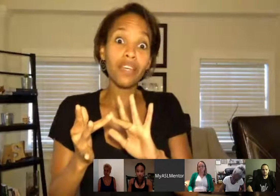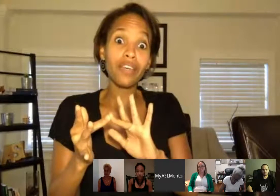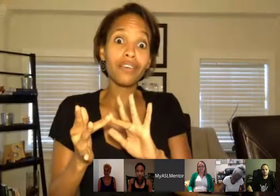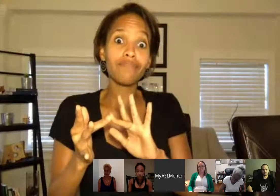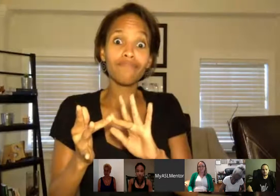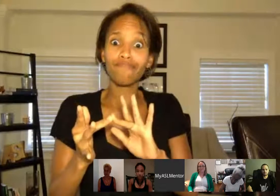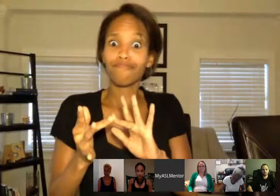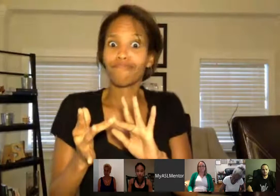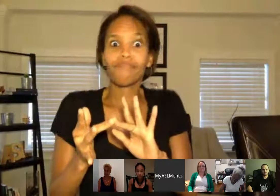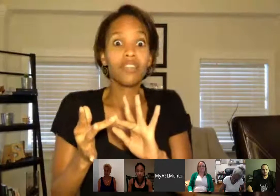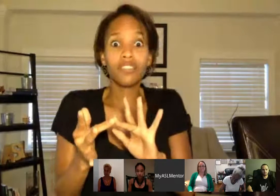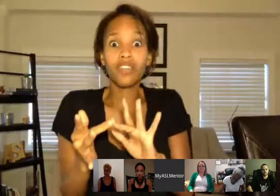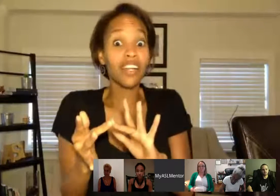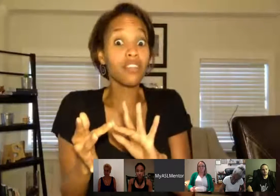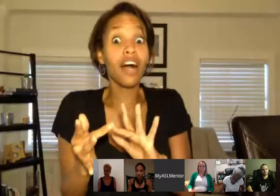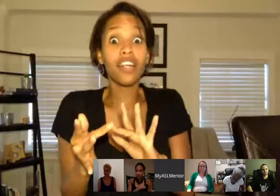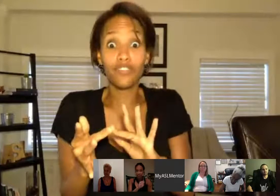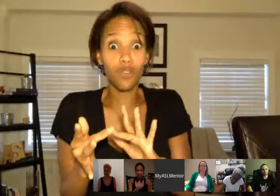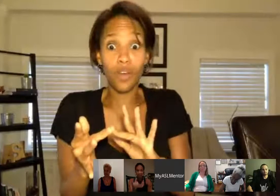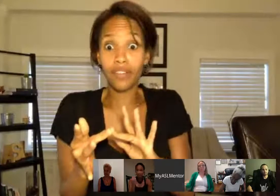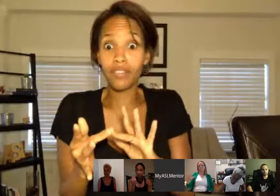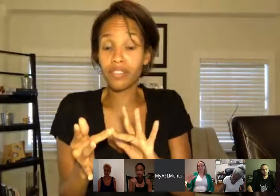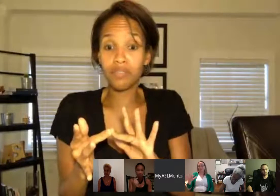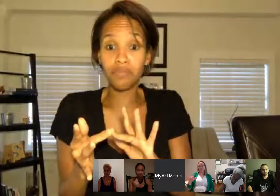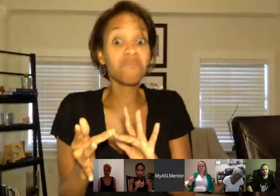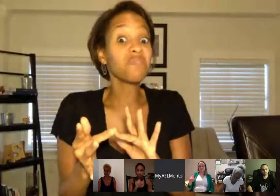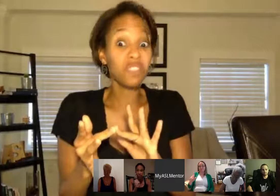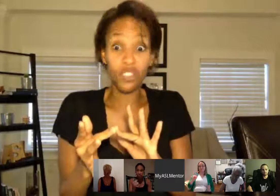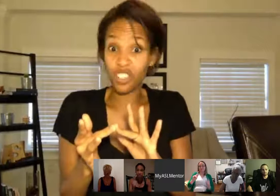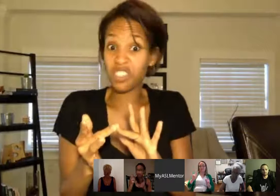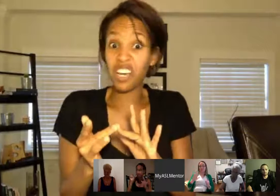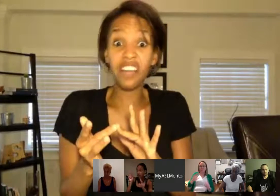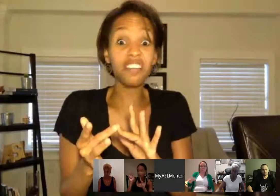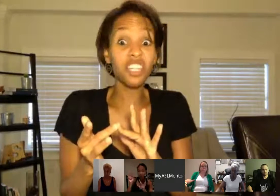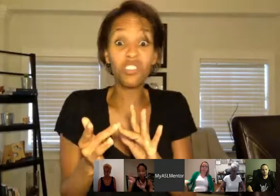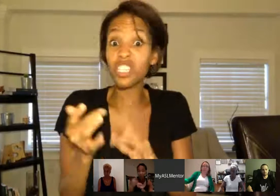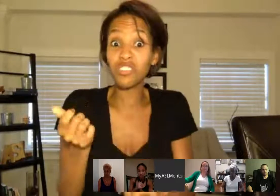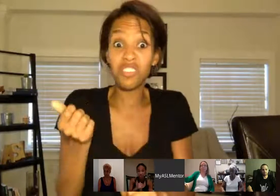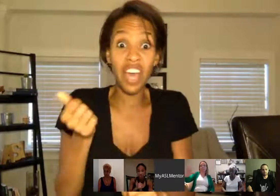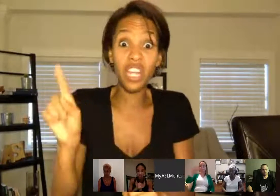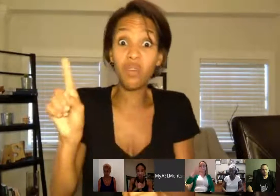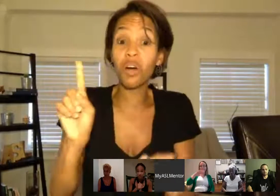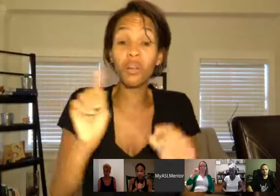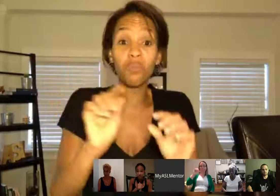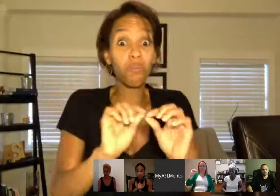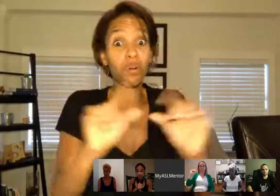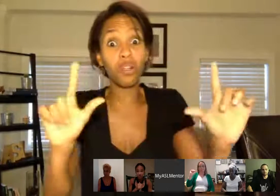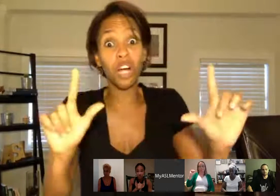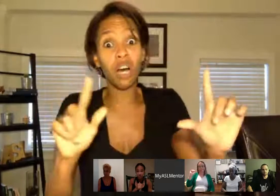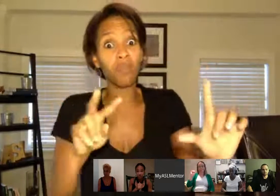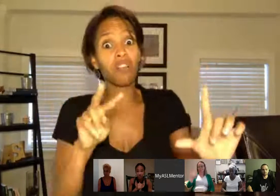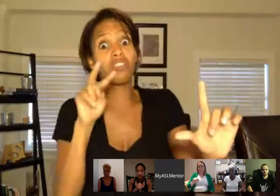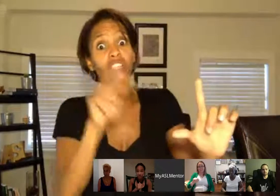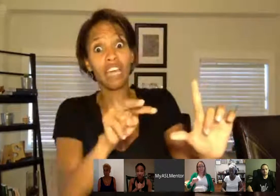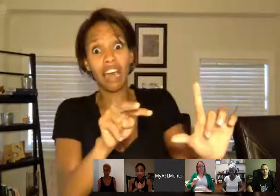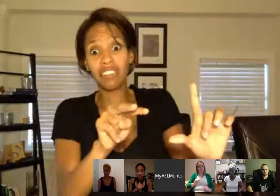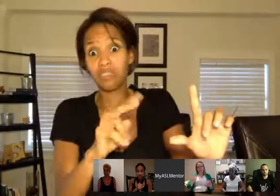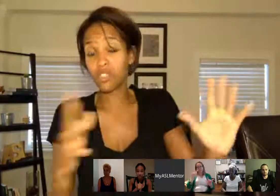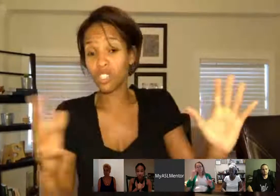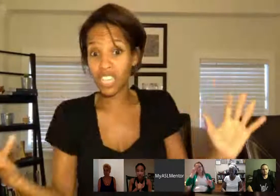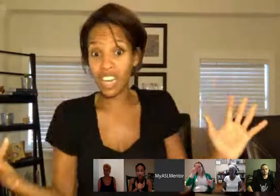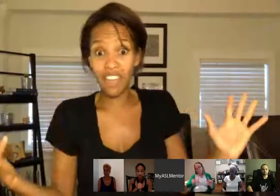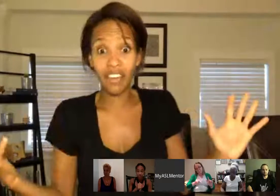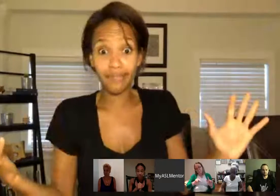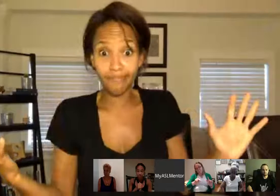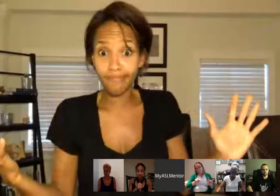could be signed a lot of different ways. You could sign literally just anyone, pull up, look at.